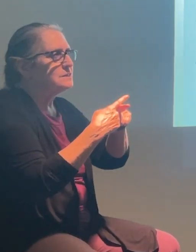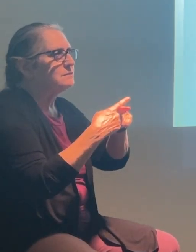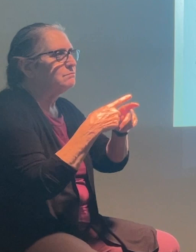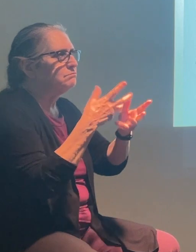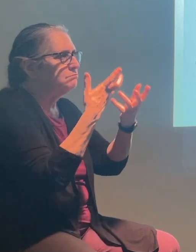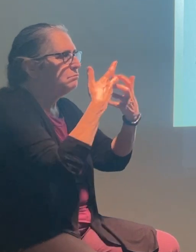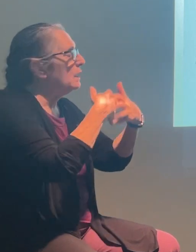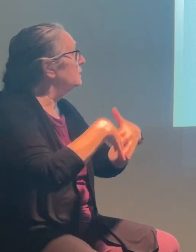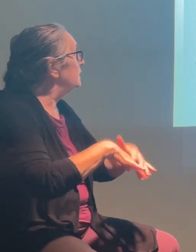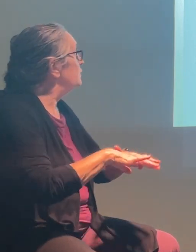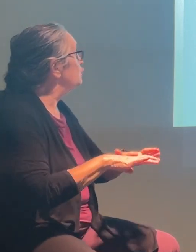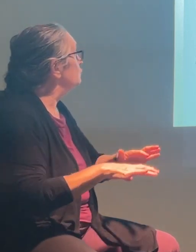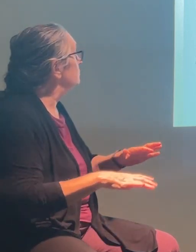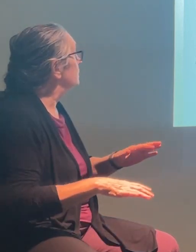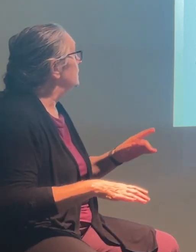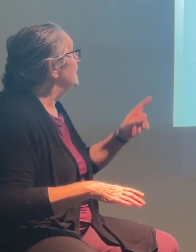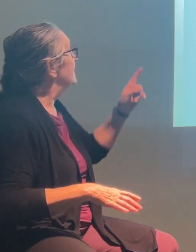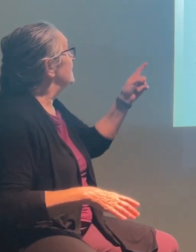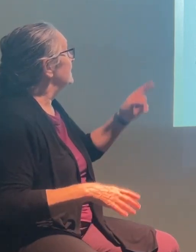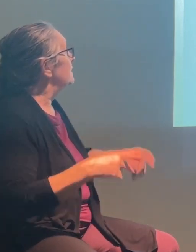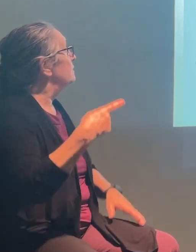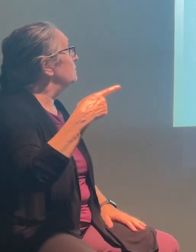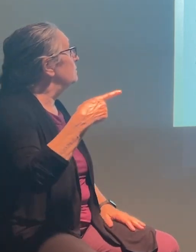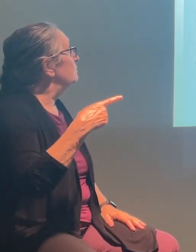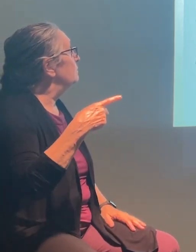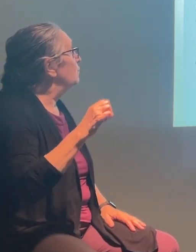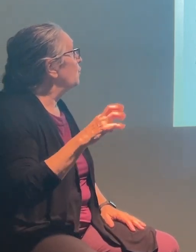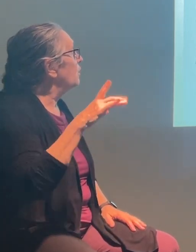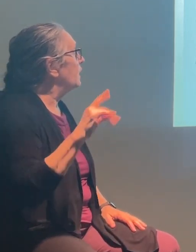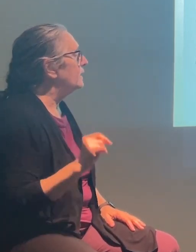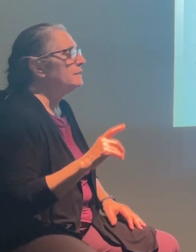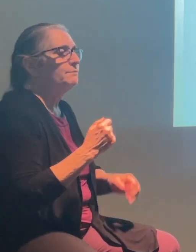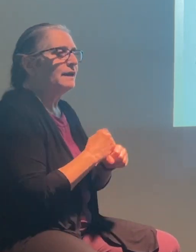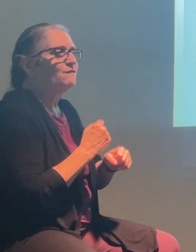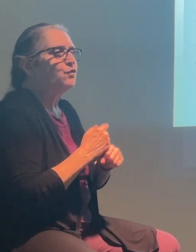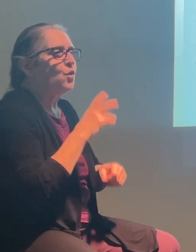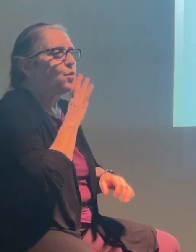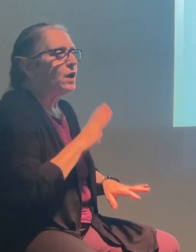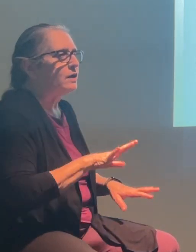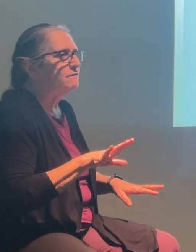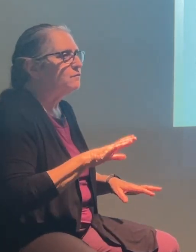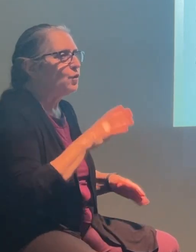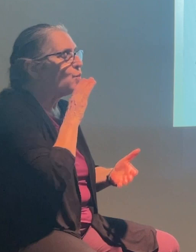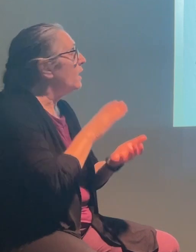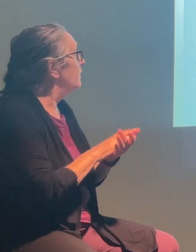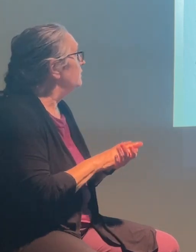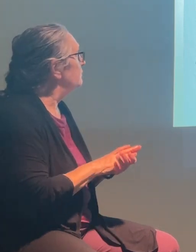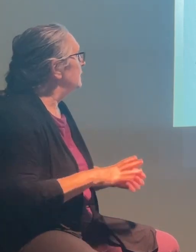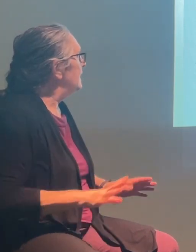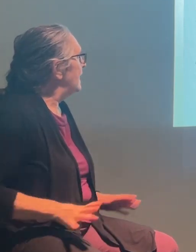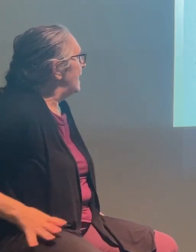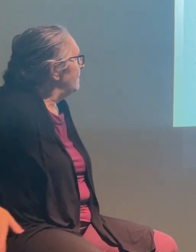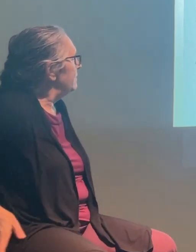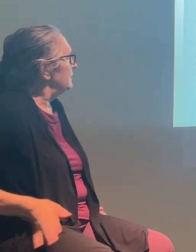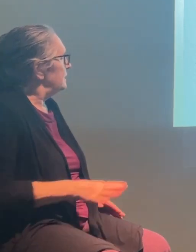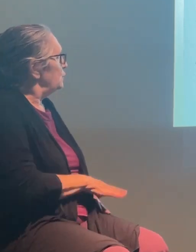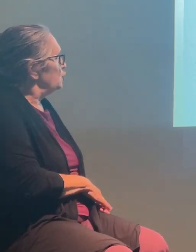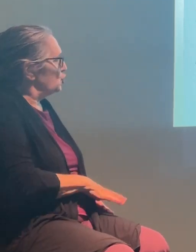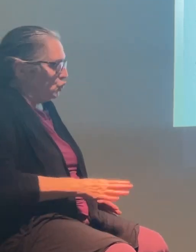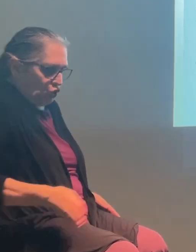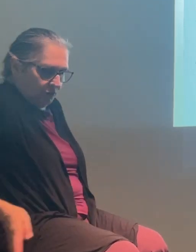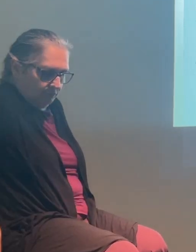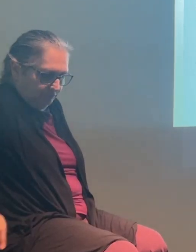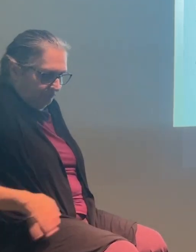this is a dress that Paul Poiret made for his wife, because she was his muse. The little skirt is removable. So it's tulle with